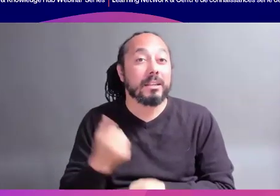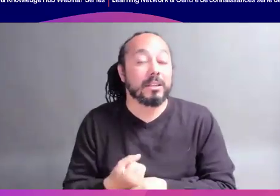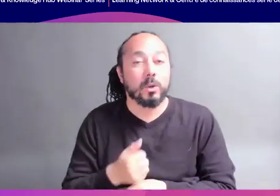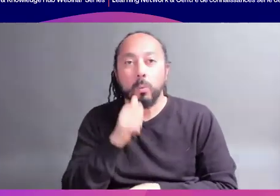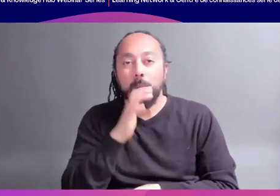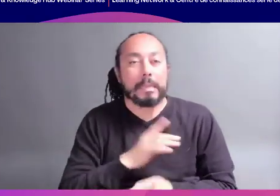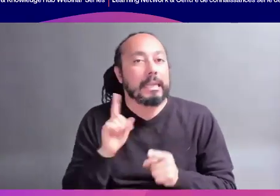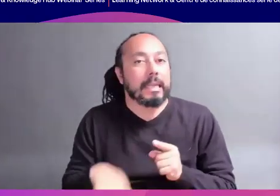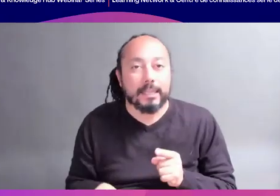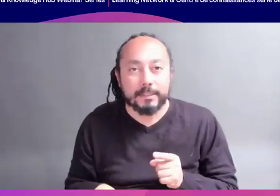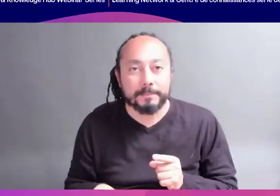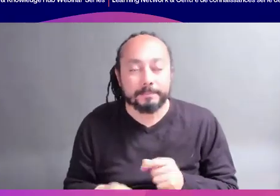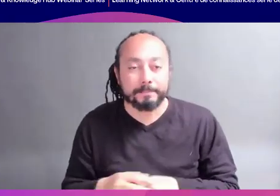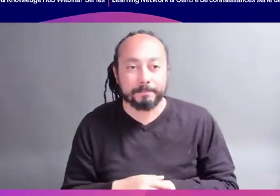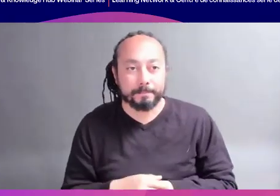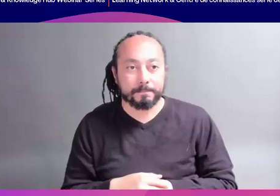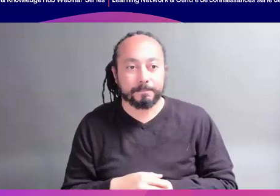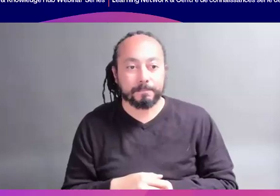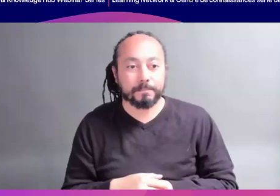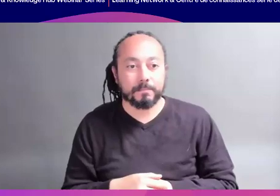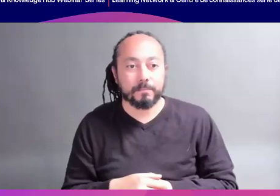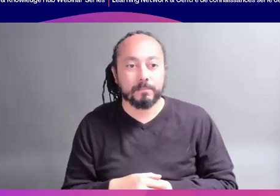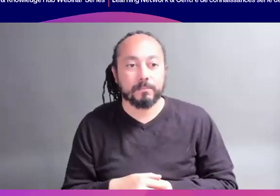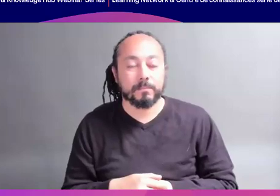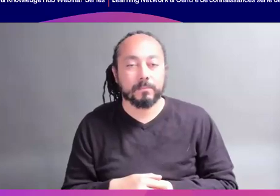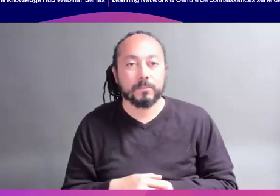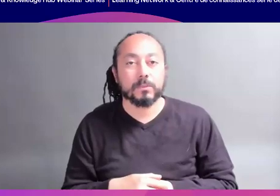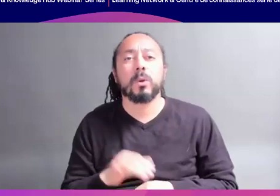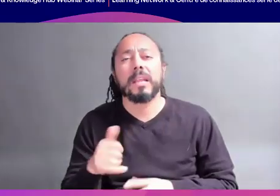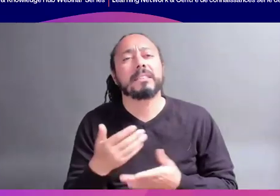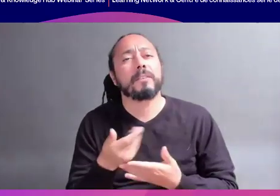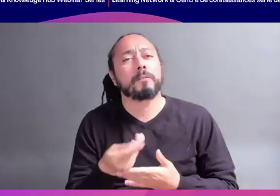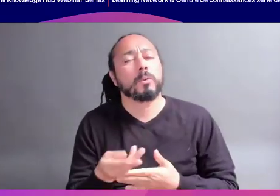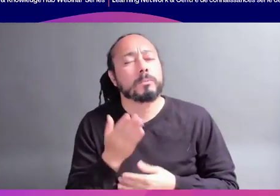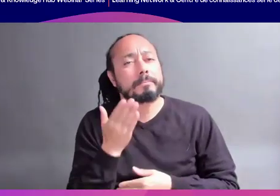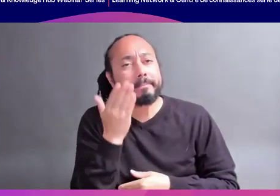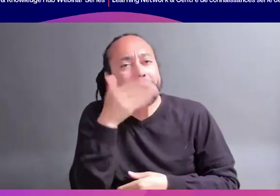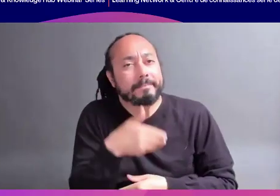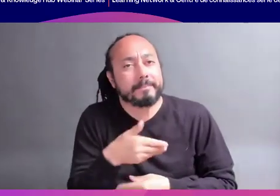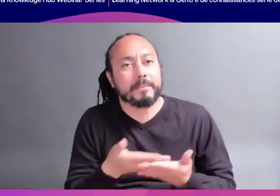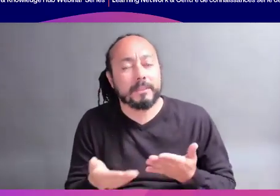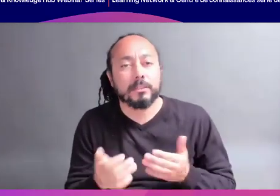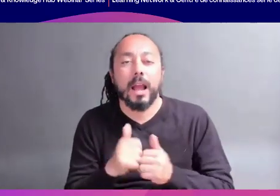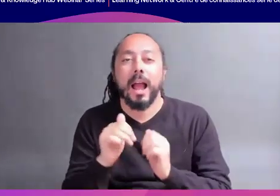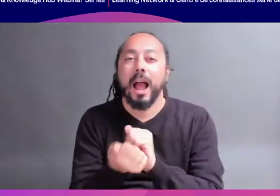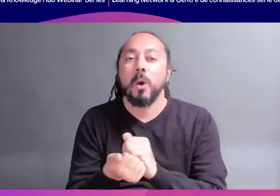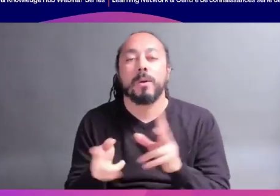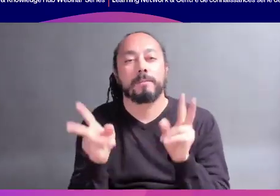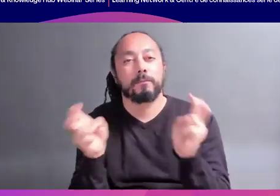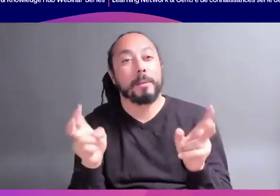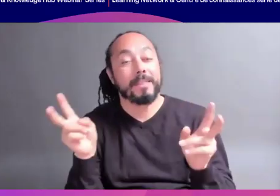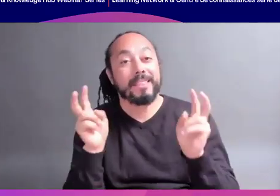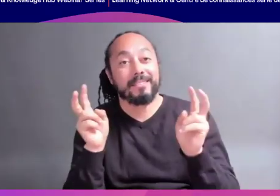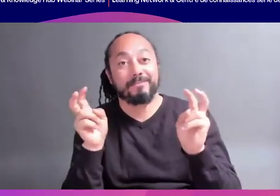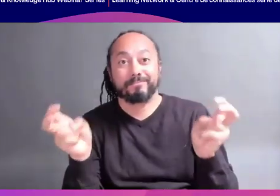do that. So those are maybe subtle things, but they have framed the issue a little bit differently. So